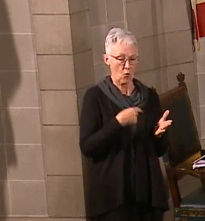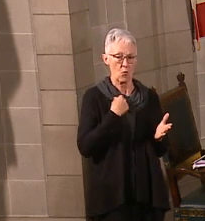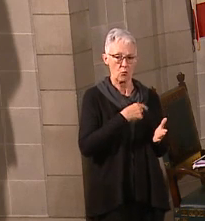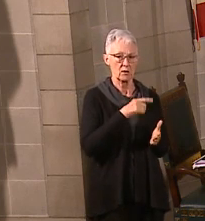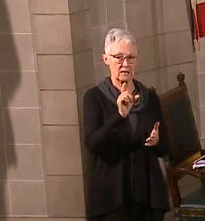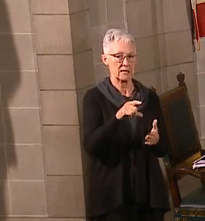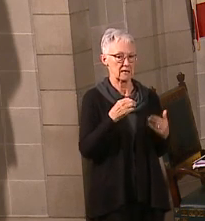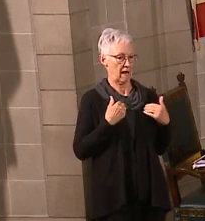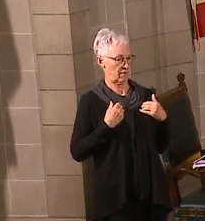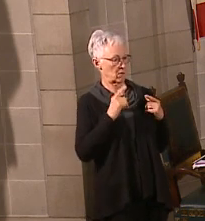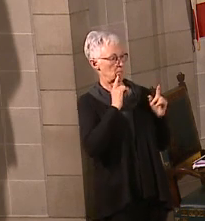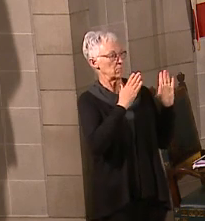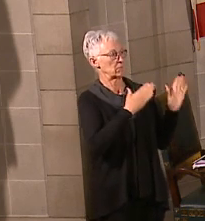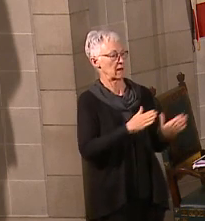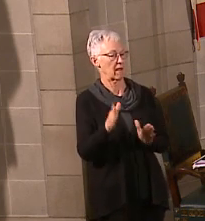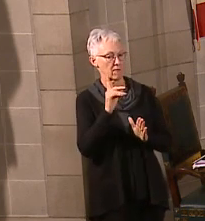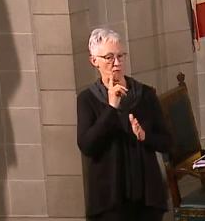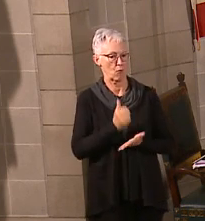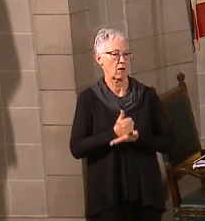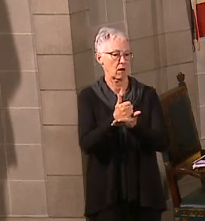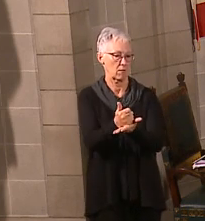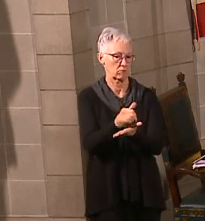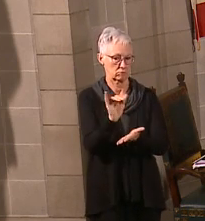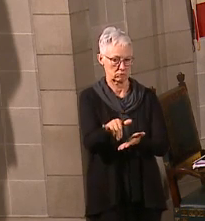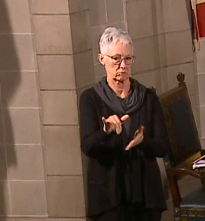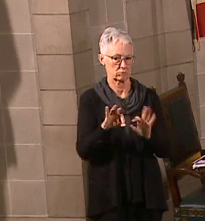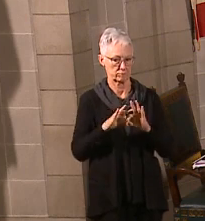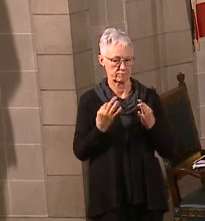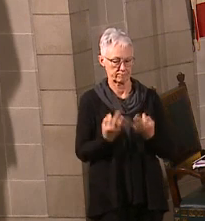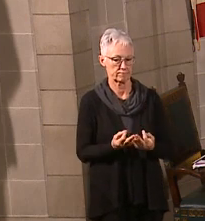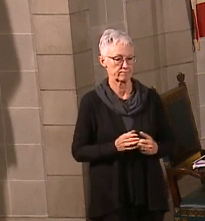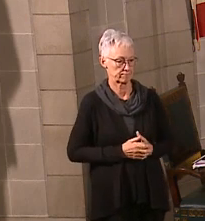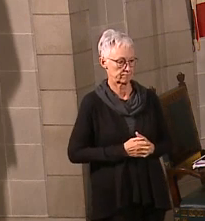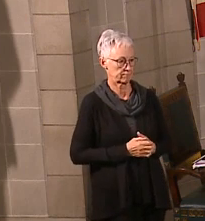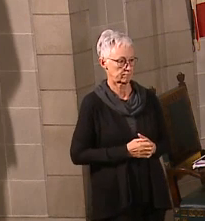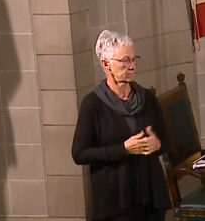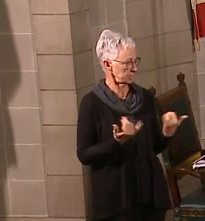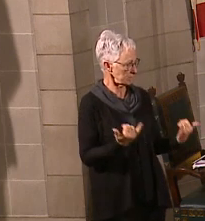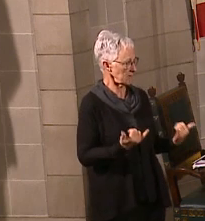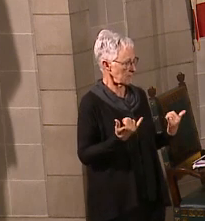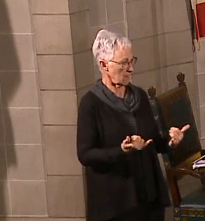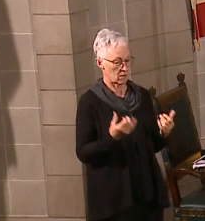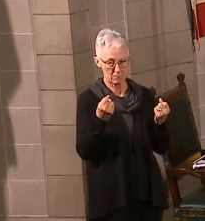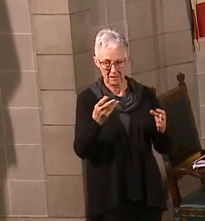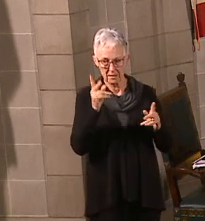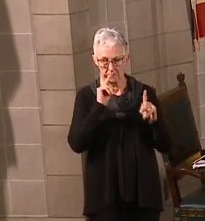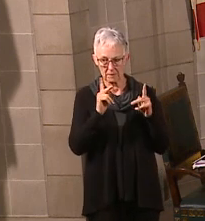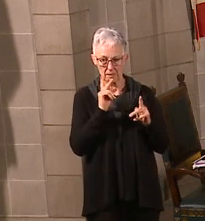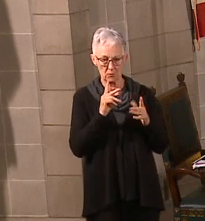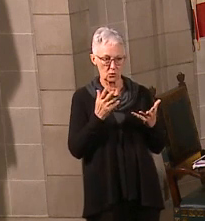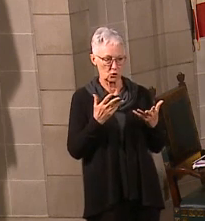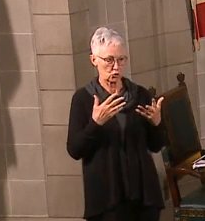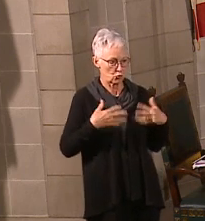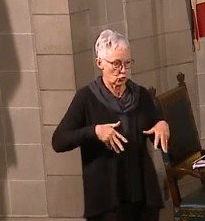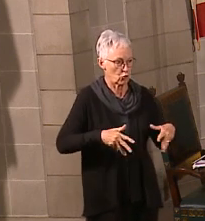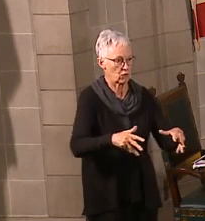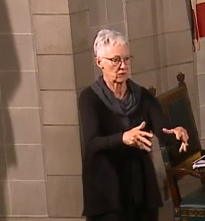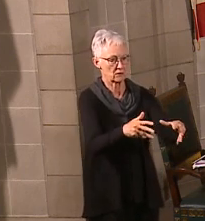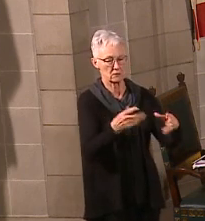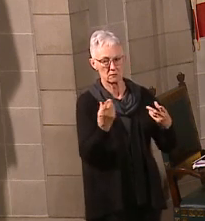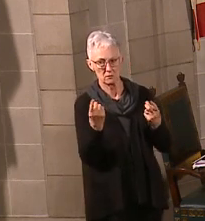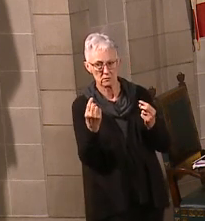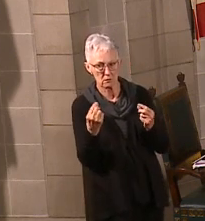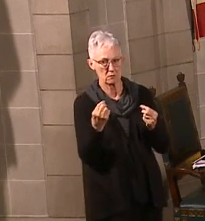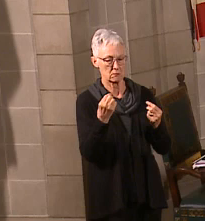really pleased with the efforts that are taking place. It's a nervous point in time for a lot of folks, but thoughtful planning really gets us through these